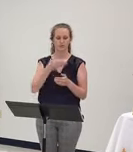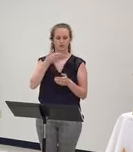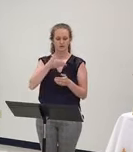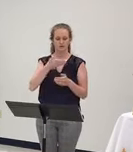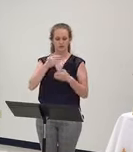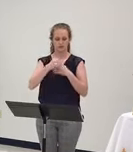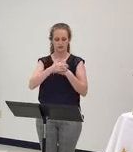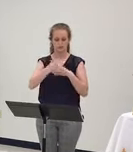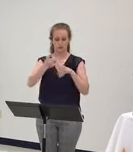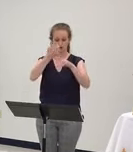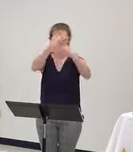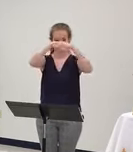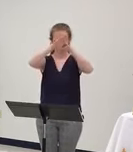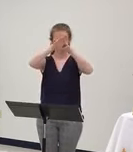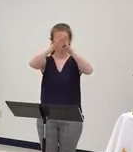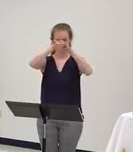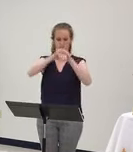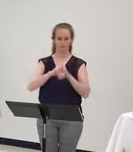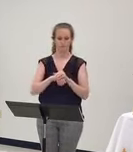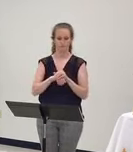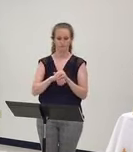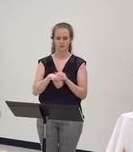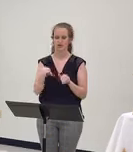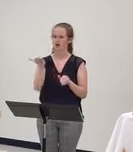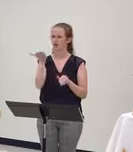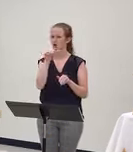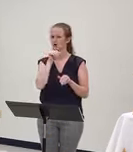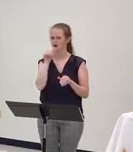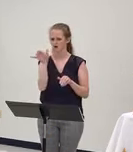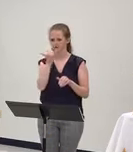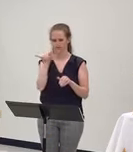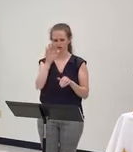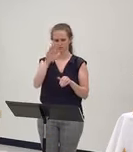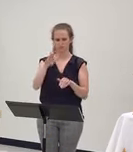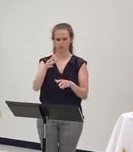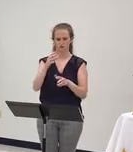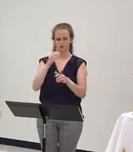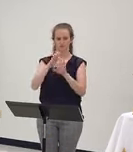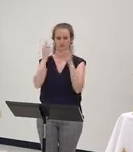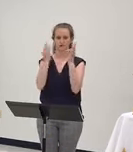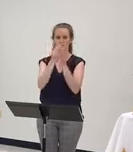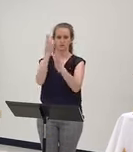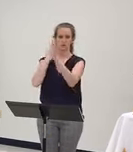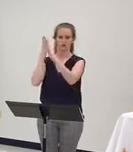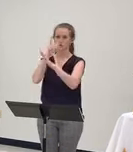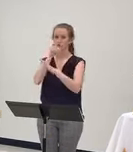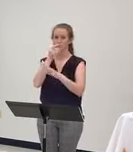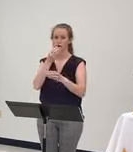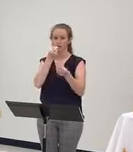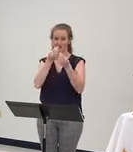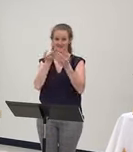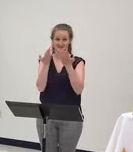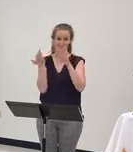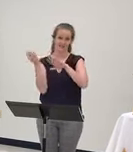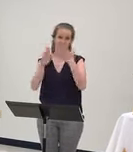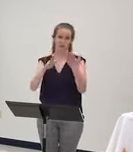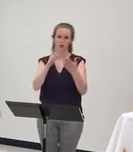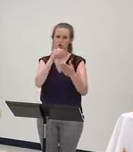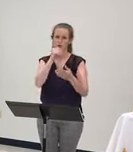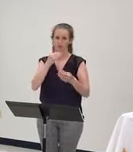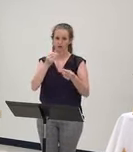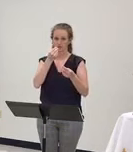that came down from heaven. Unlike your ancestors who ate and still died, whoever eats this